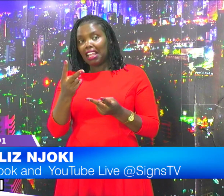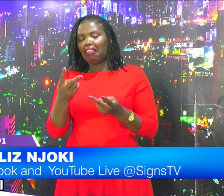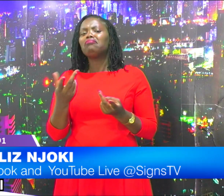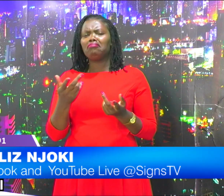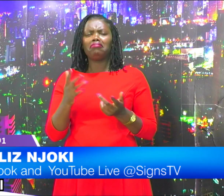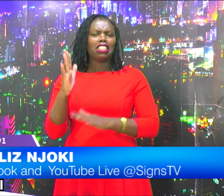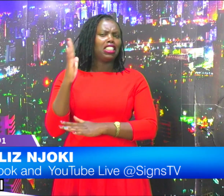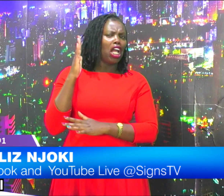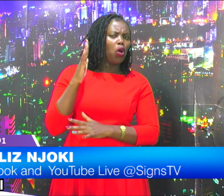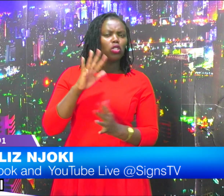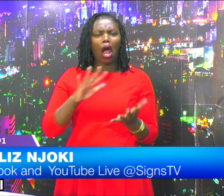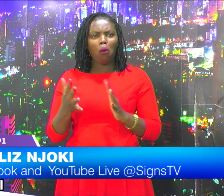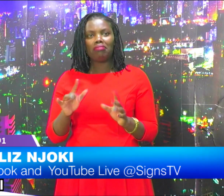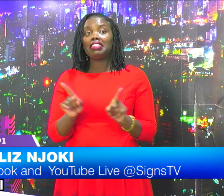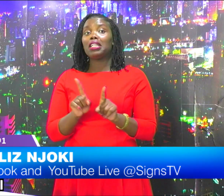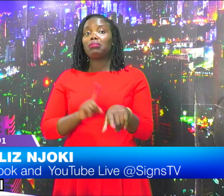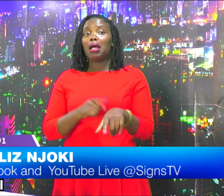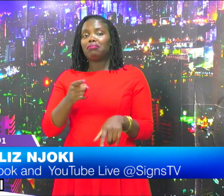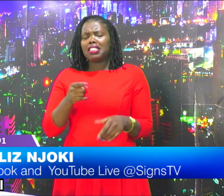is seen